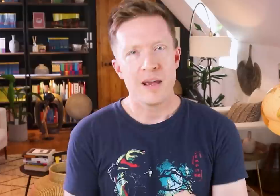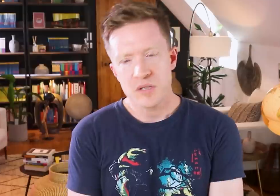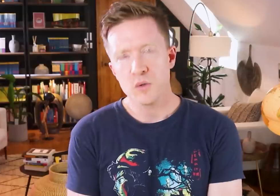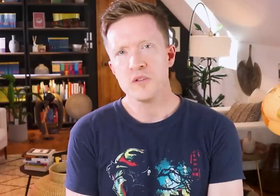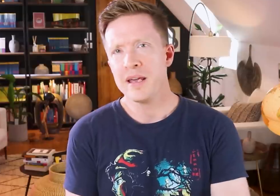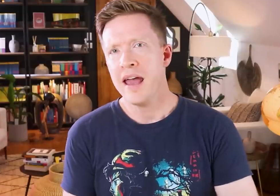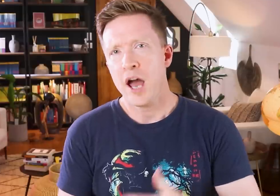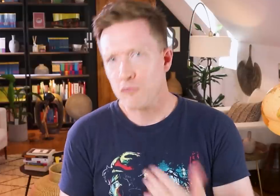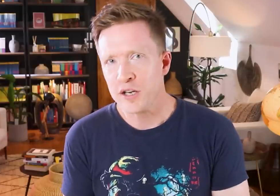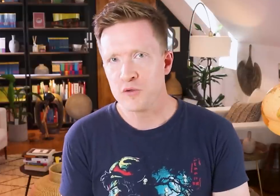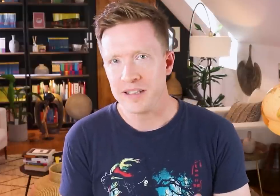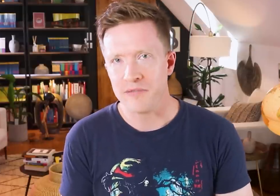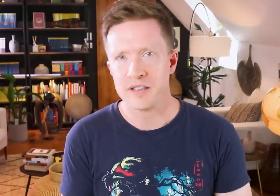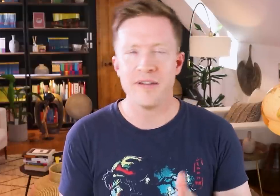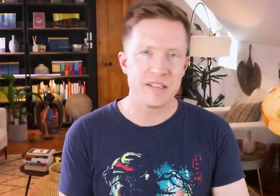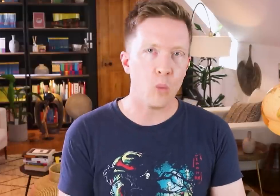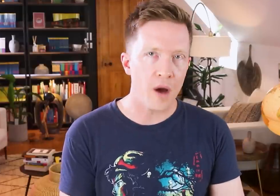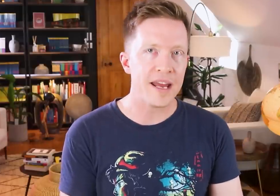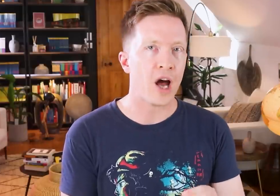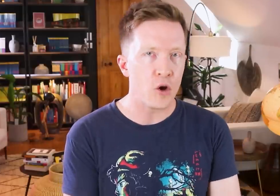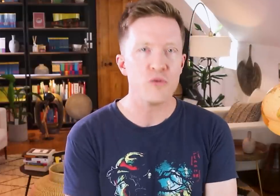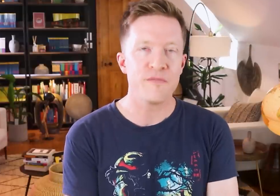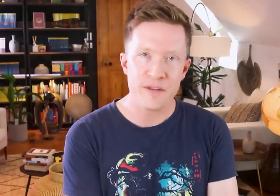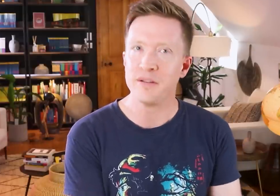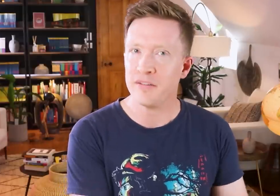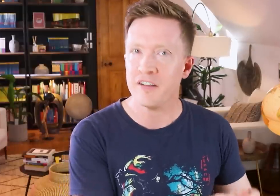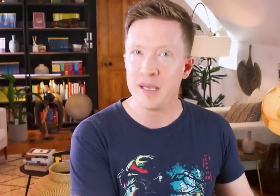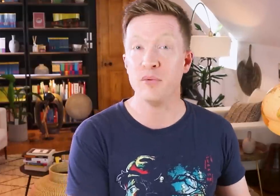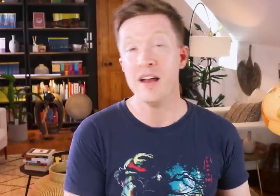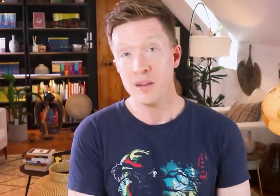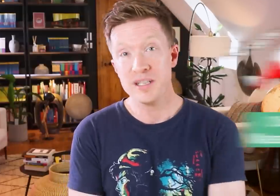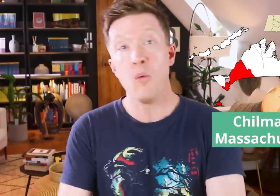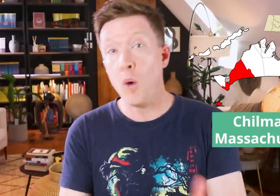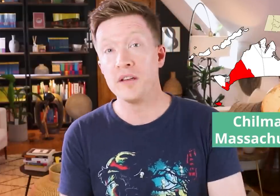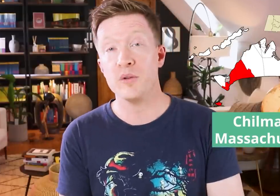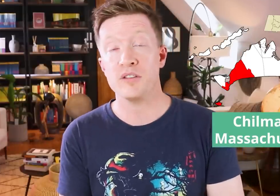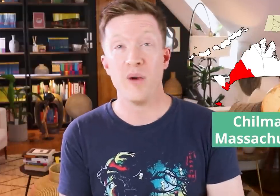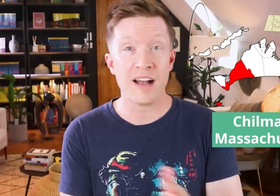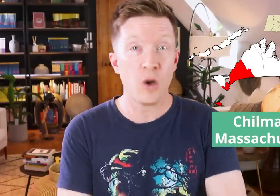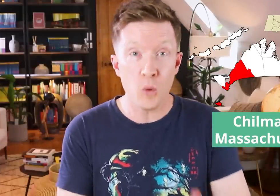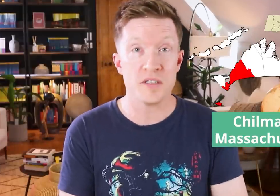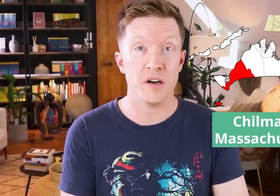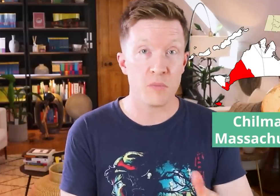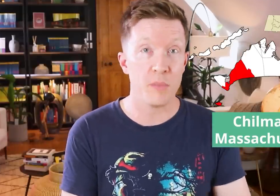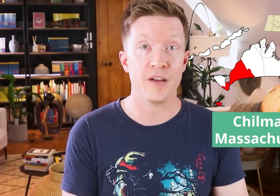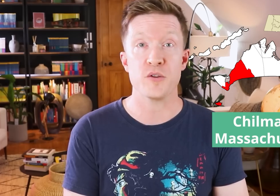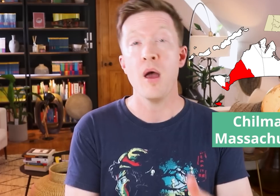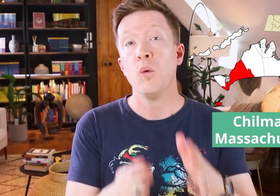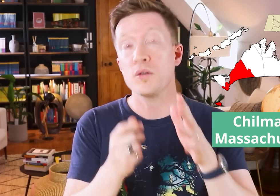It was thought to be hereditary deafness, affecting 1 in 155 people. There was even one community where a quarter of the population was